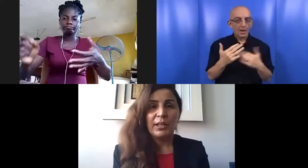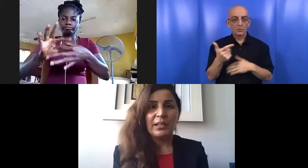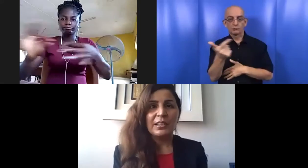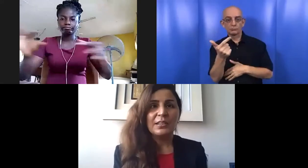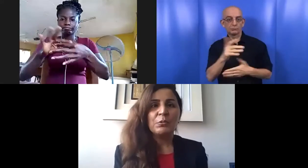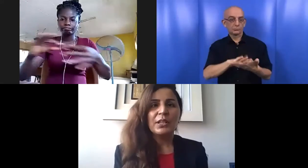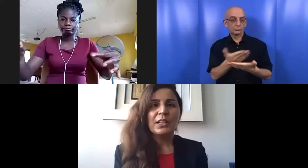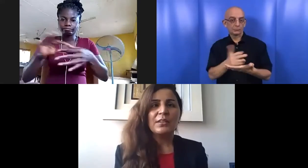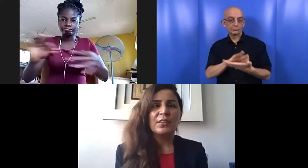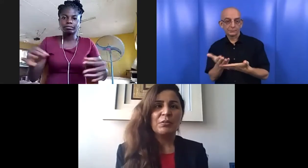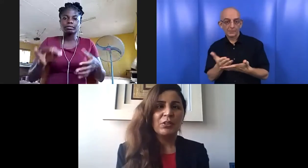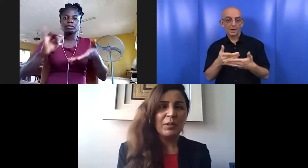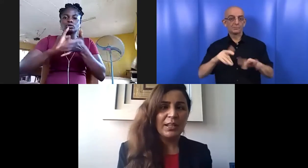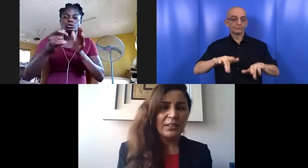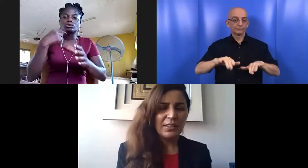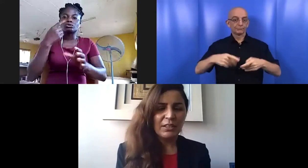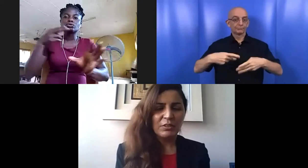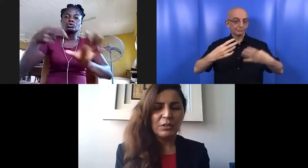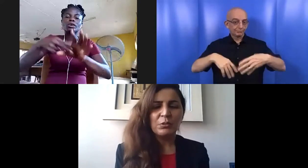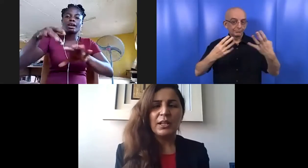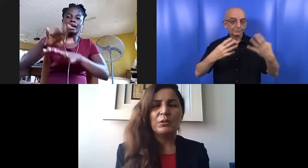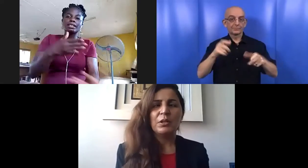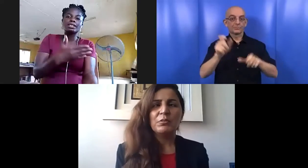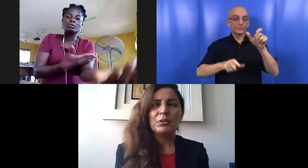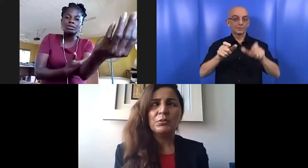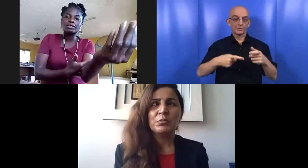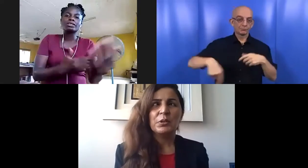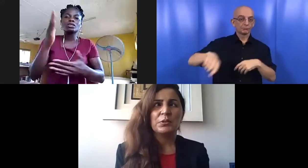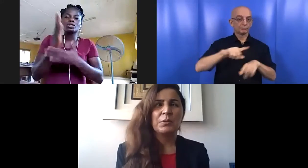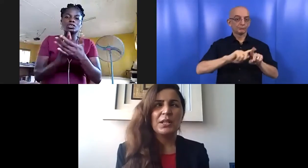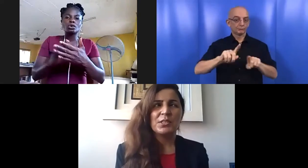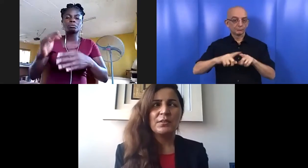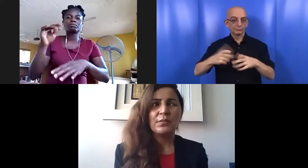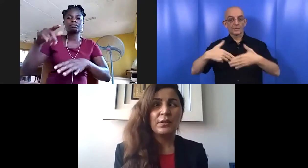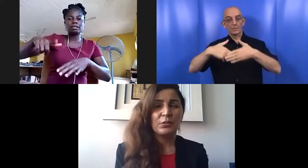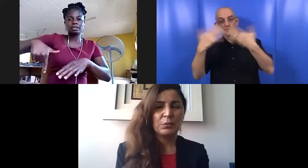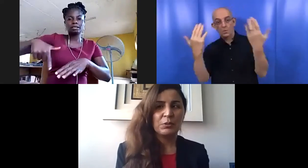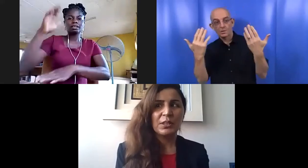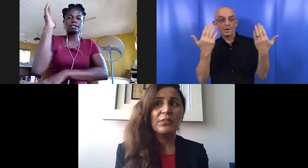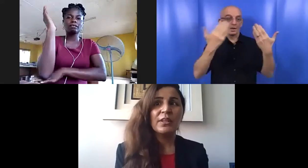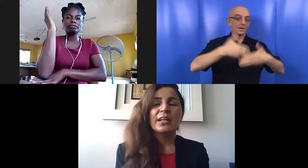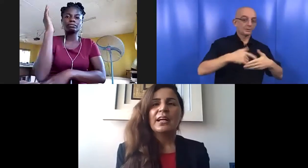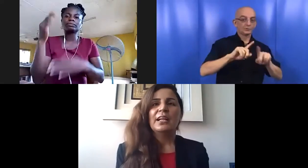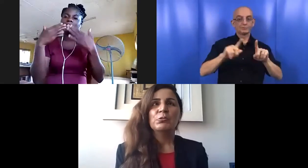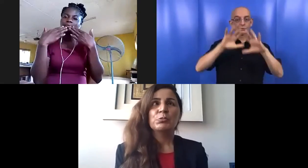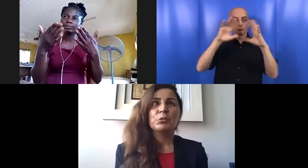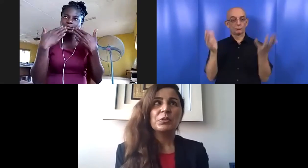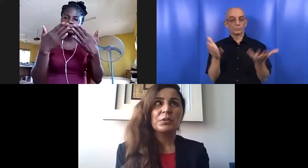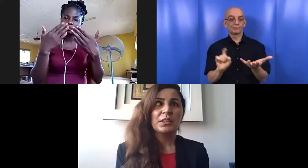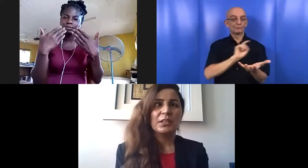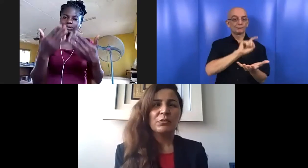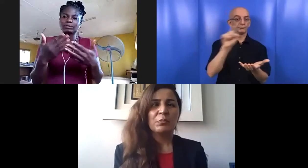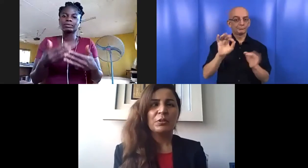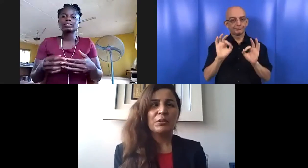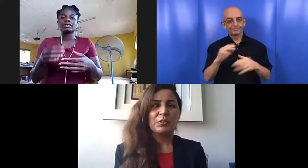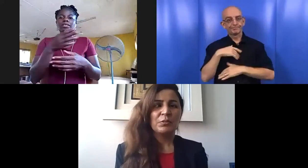them early in the morning, some of them late in the afternoon, and all of you for your patience, contributions, and look forward to